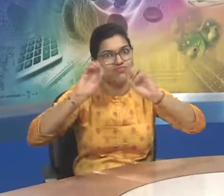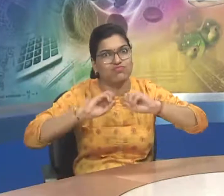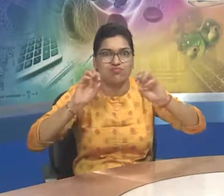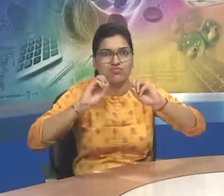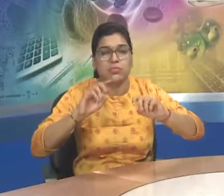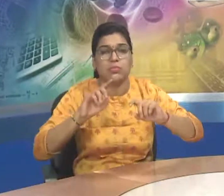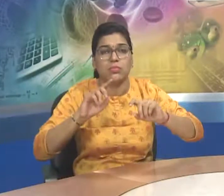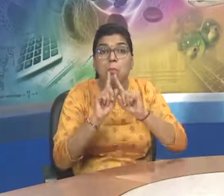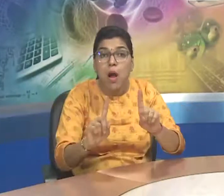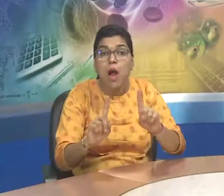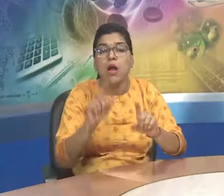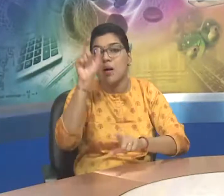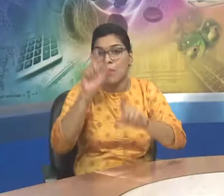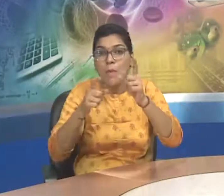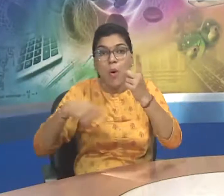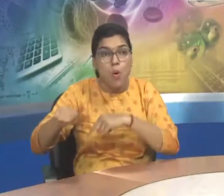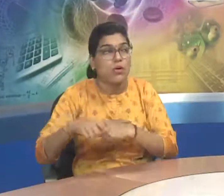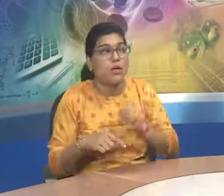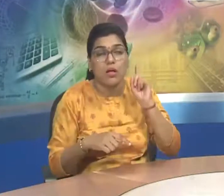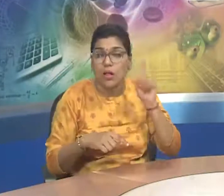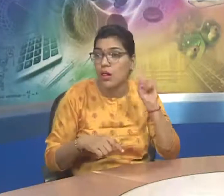for preventing